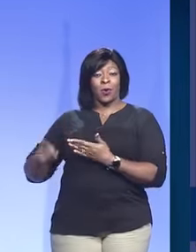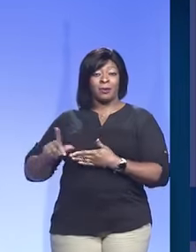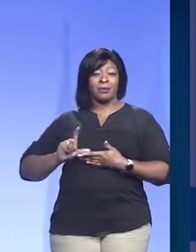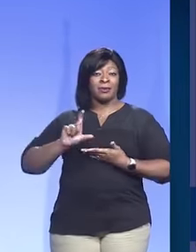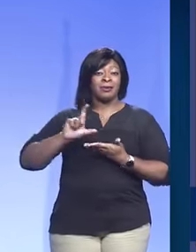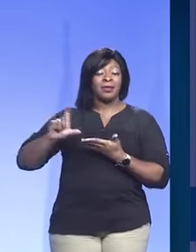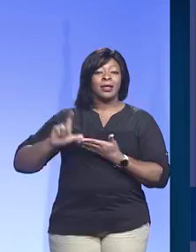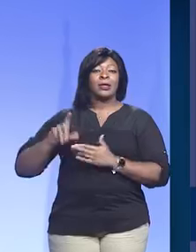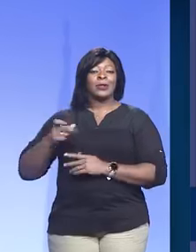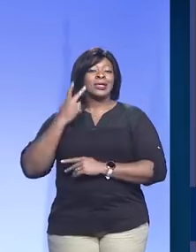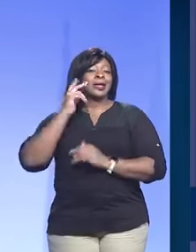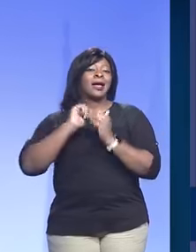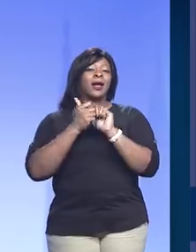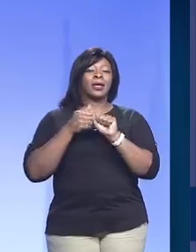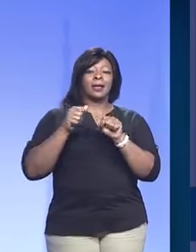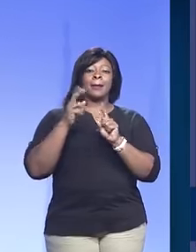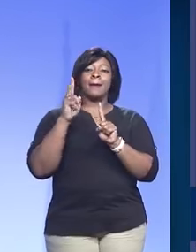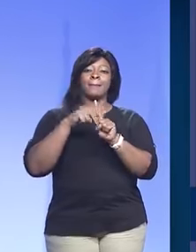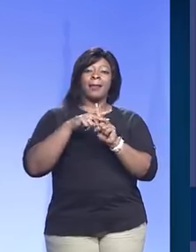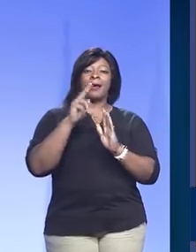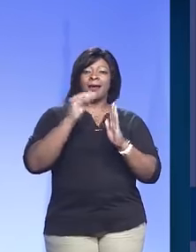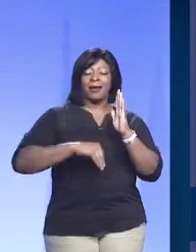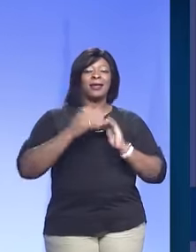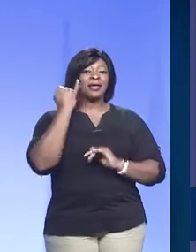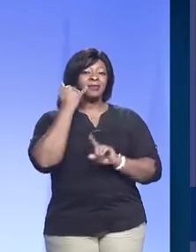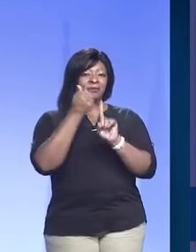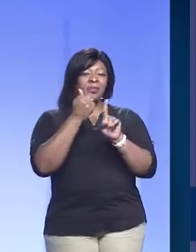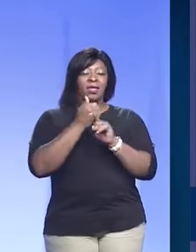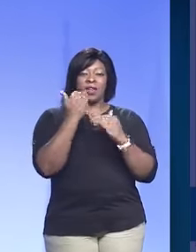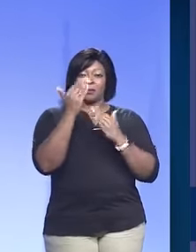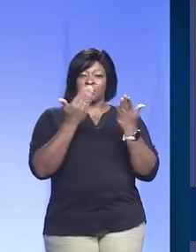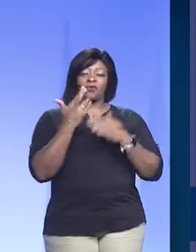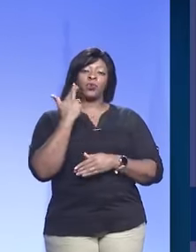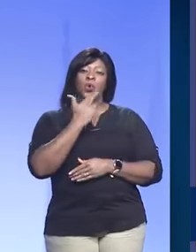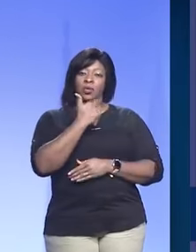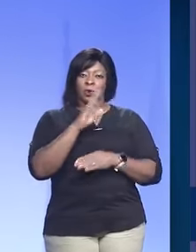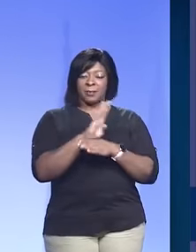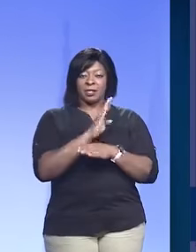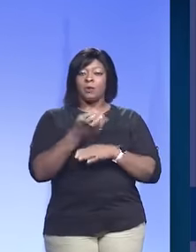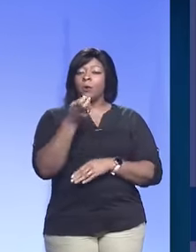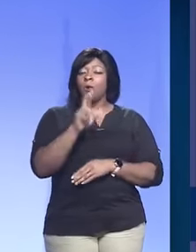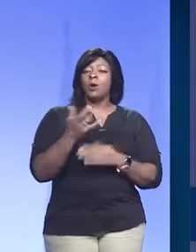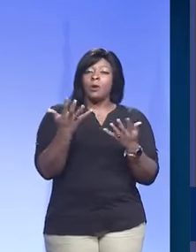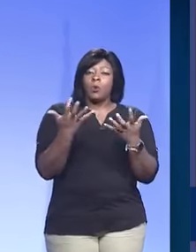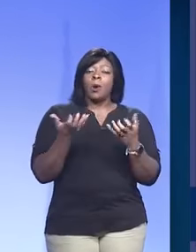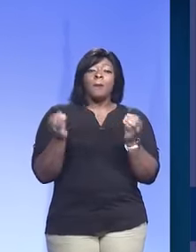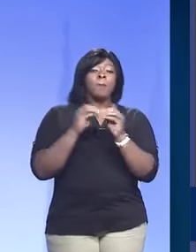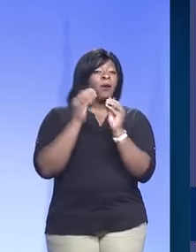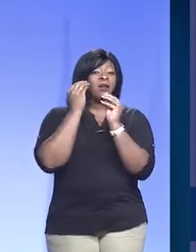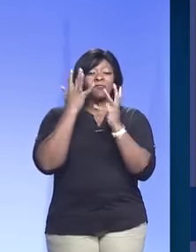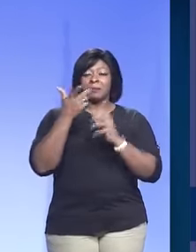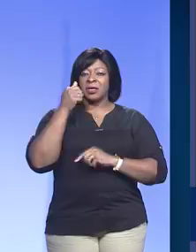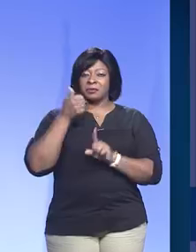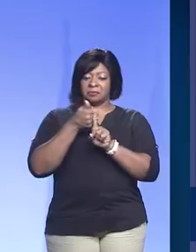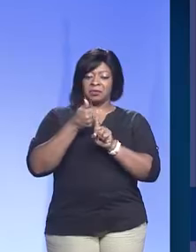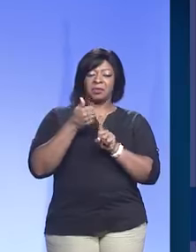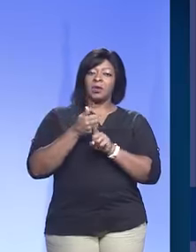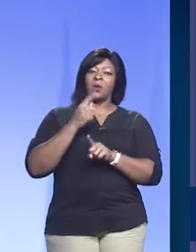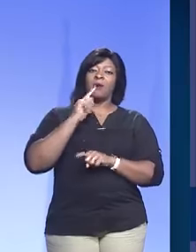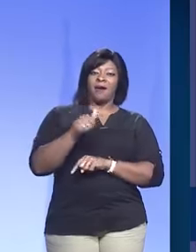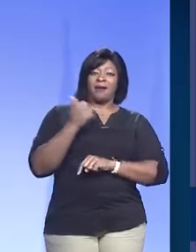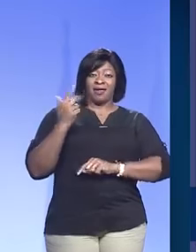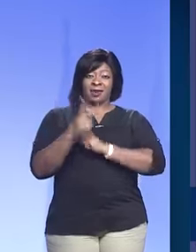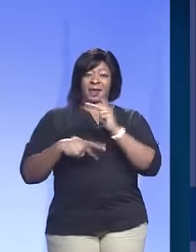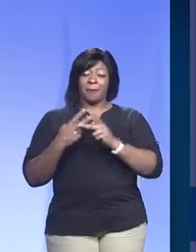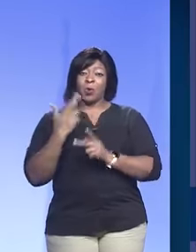you can see how to apply if you are a limited service restaurant, or if you want more information because you are another